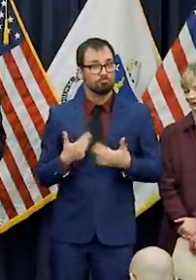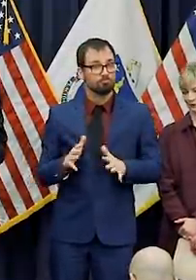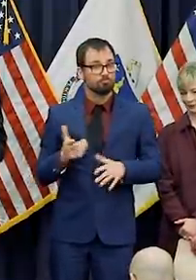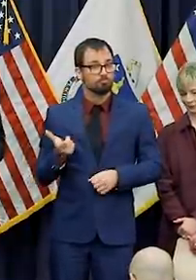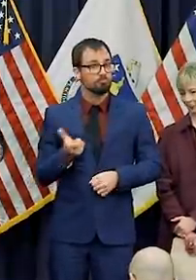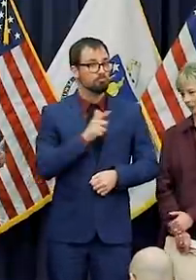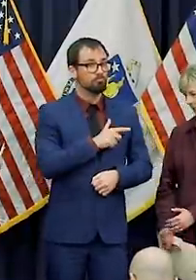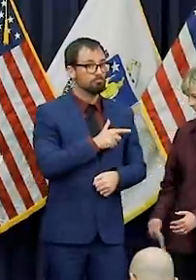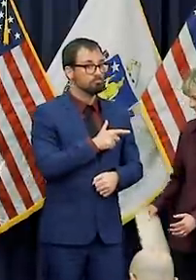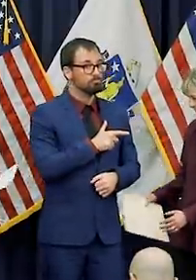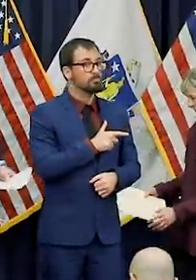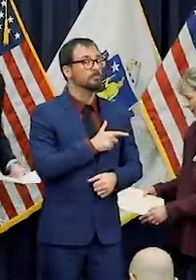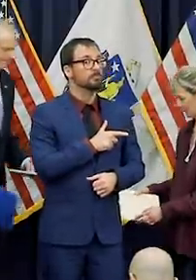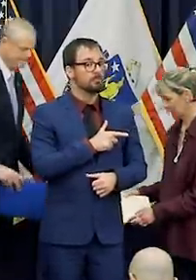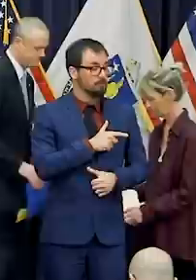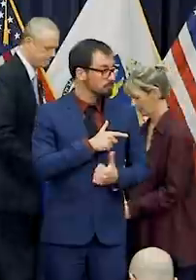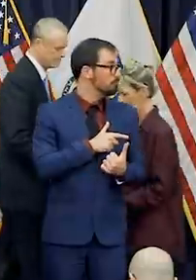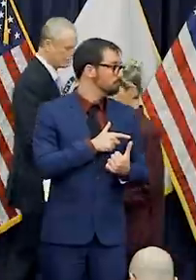Sutters.